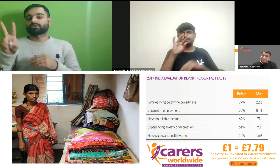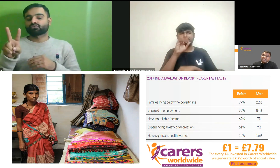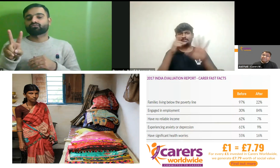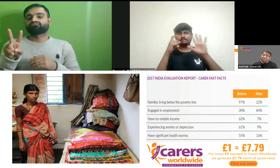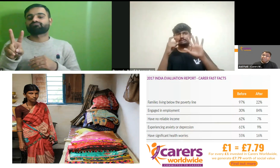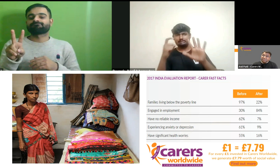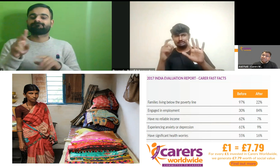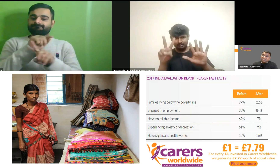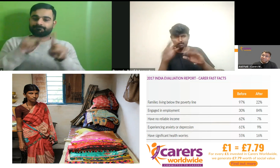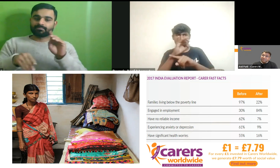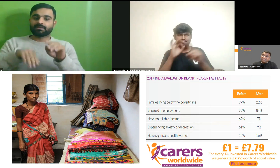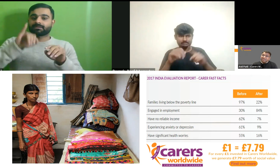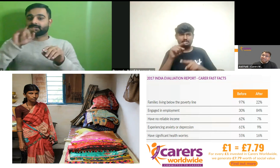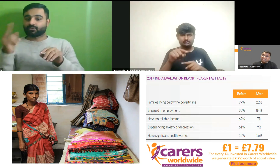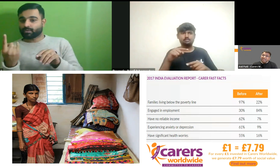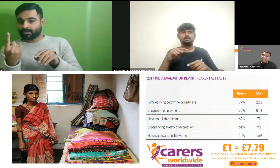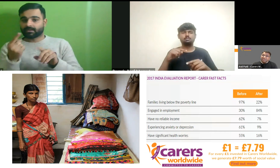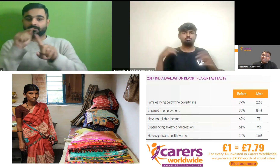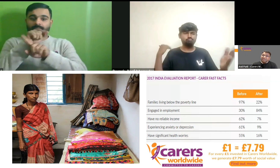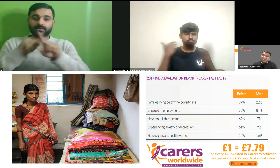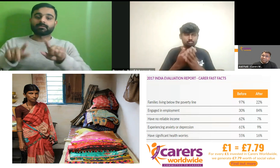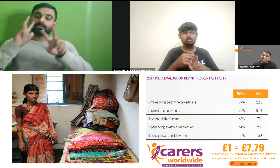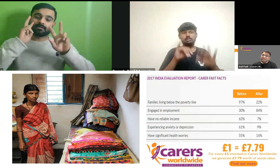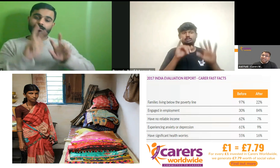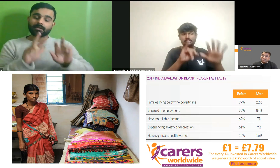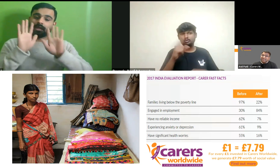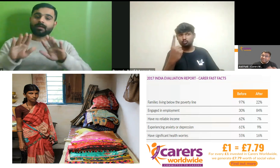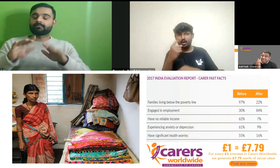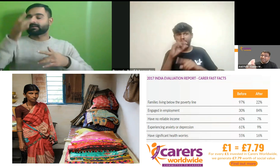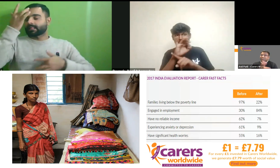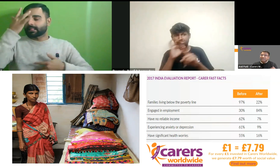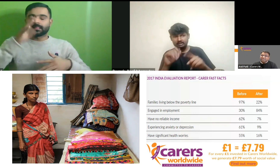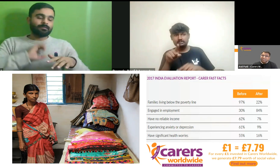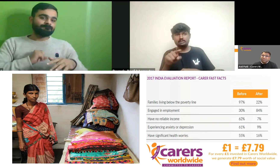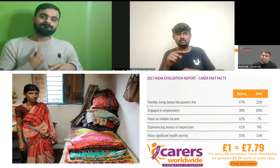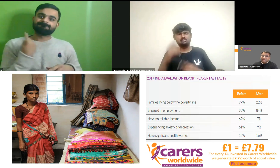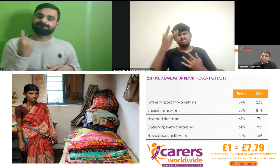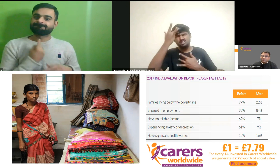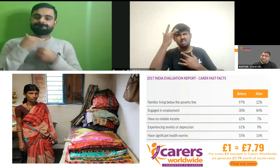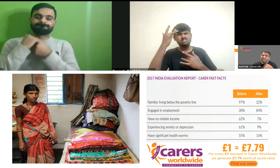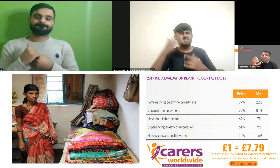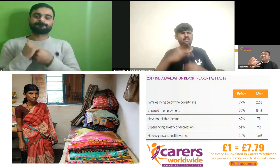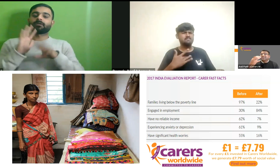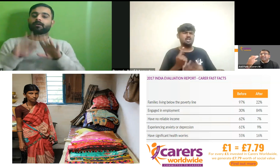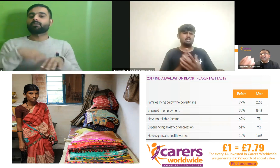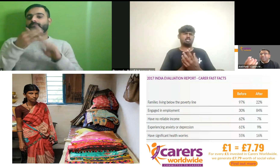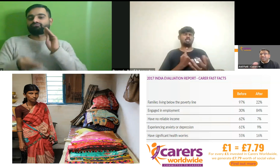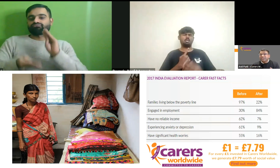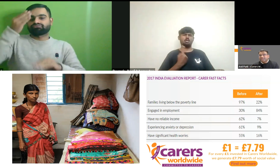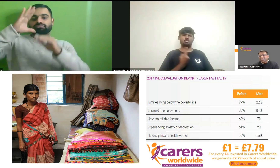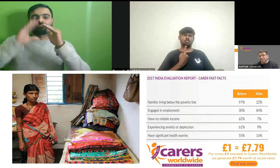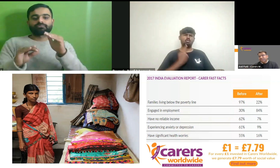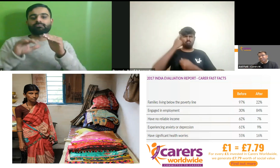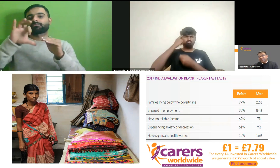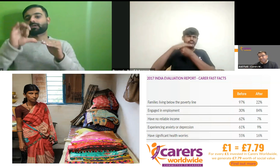And 61% of carers were having depression and anxiety. That number has come down to 9%. These are